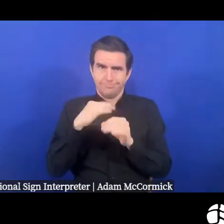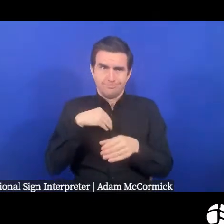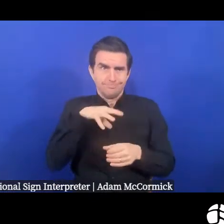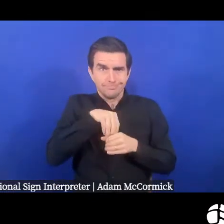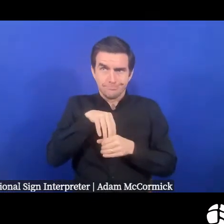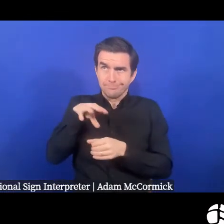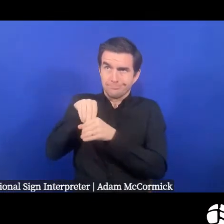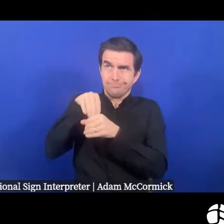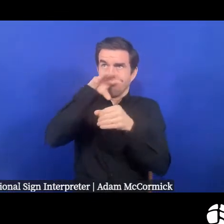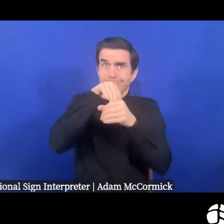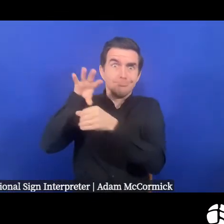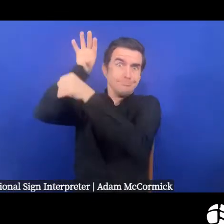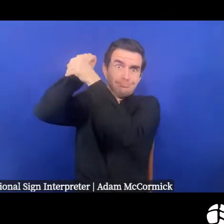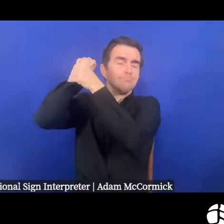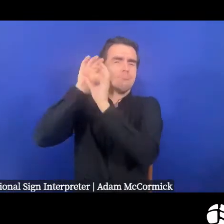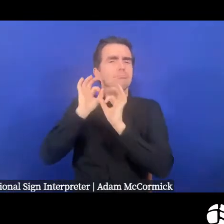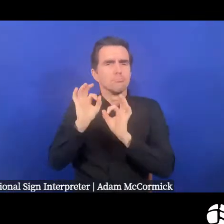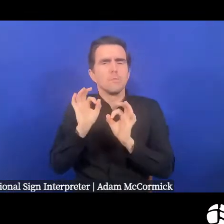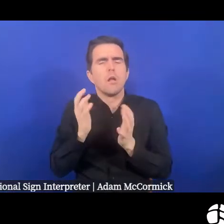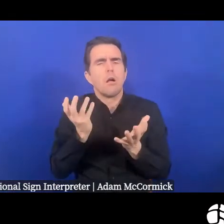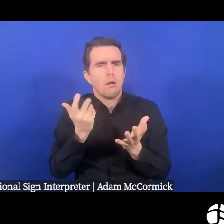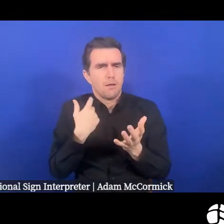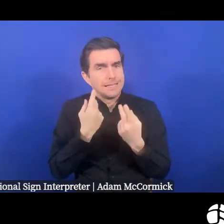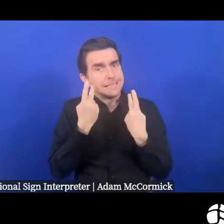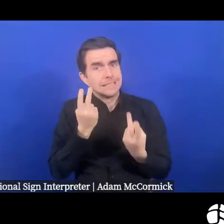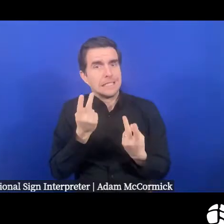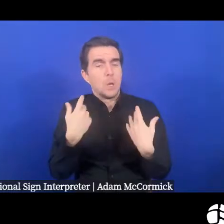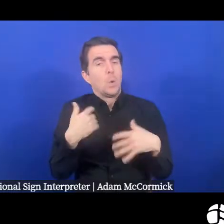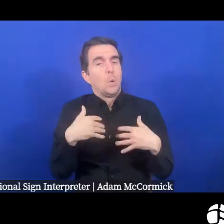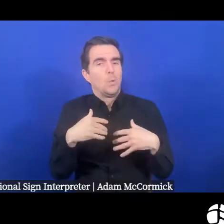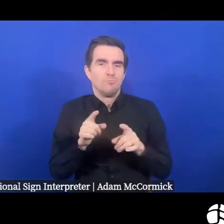tourism sector is not only